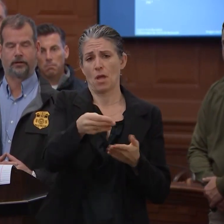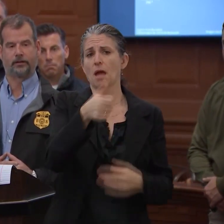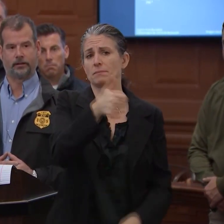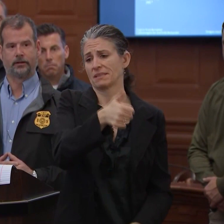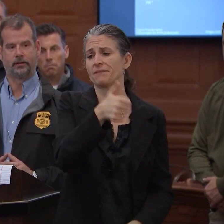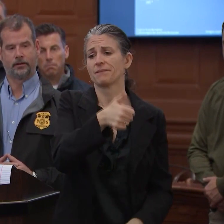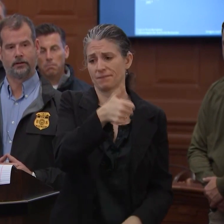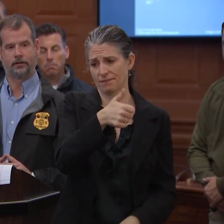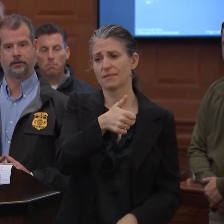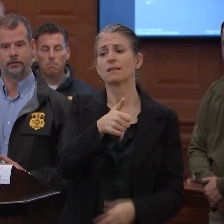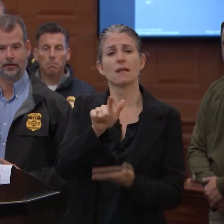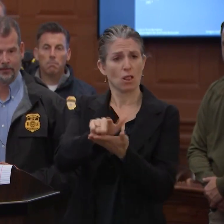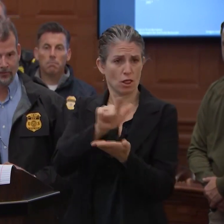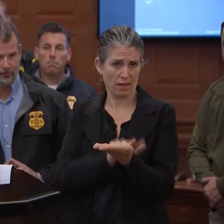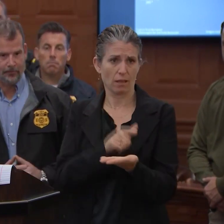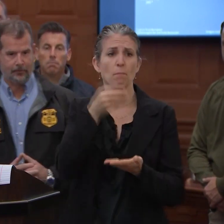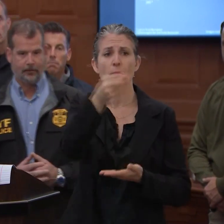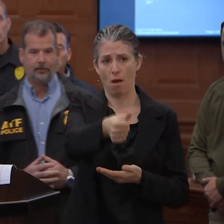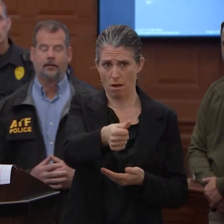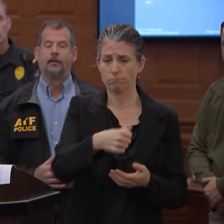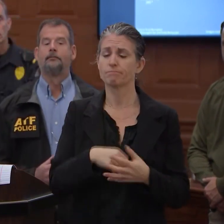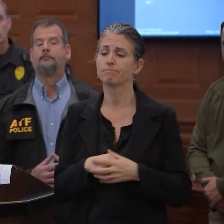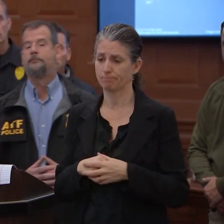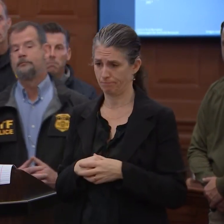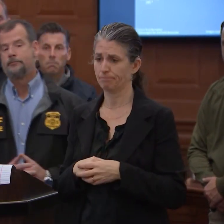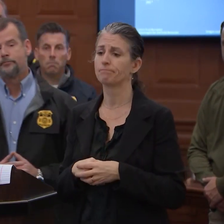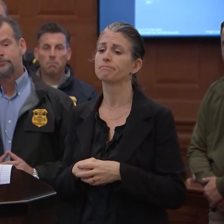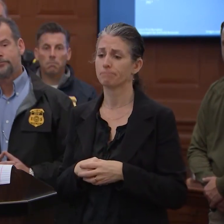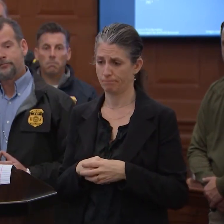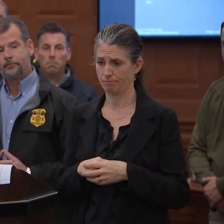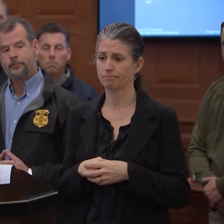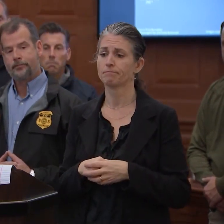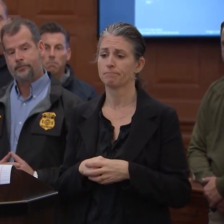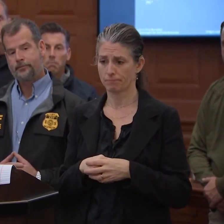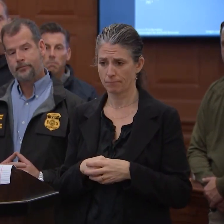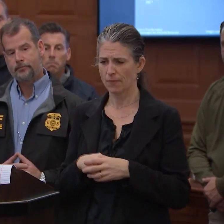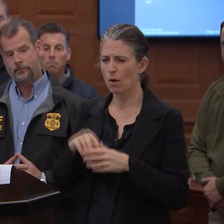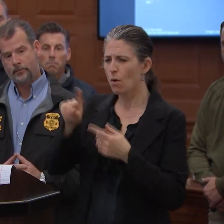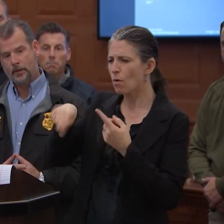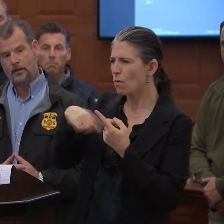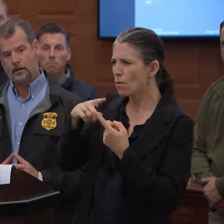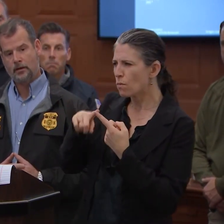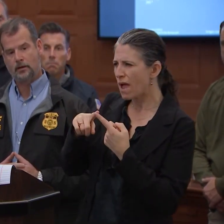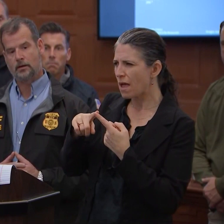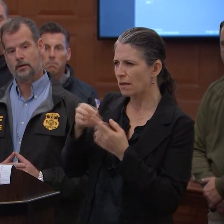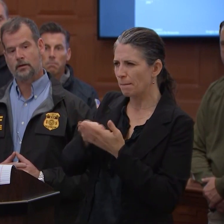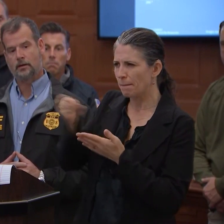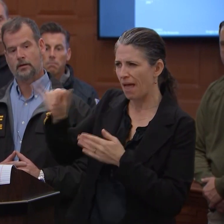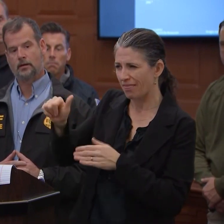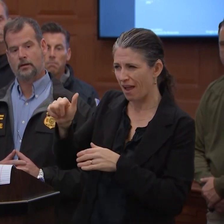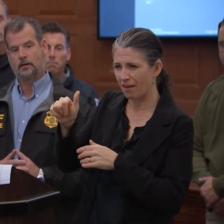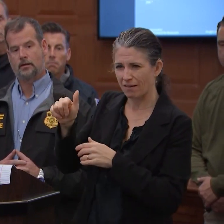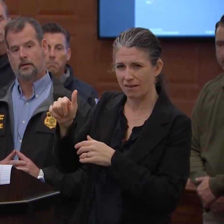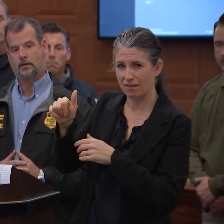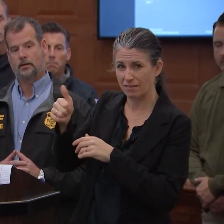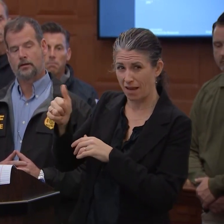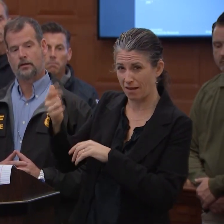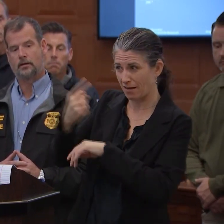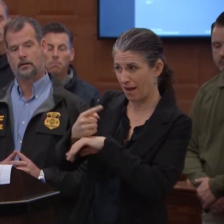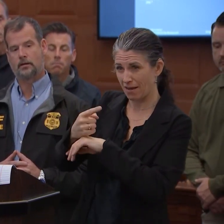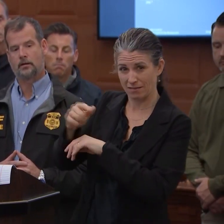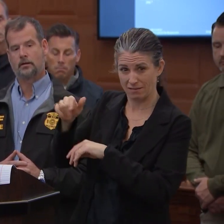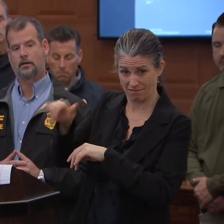legally purchased. 10 days before this incident, we have some information that you purchased it some